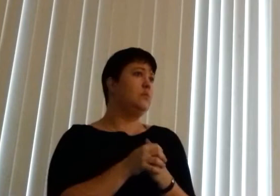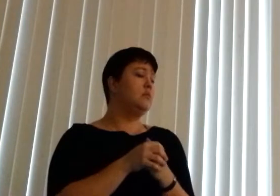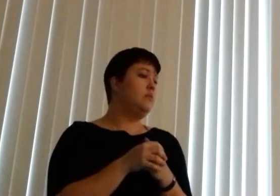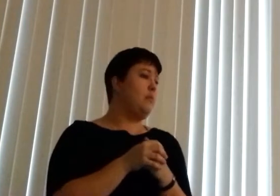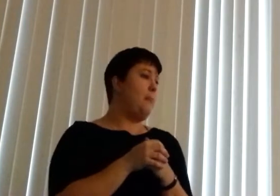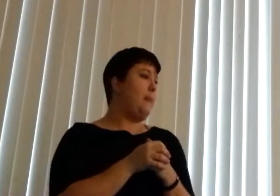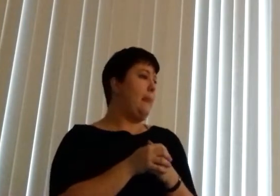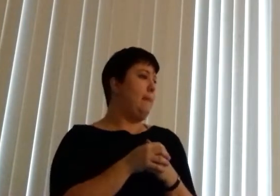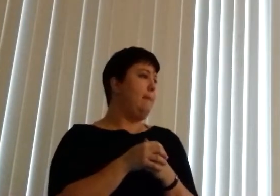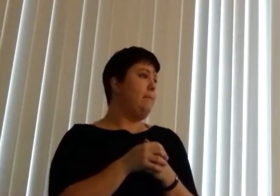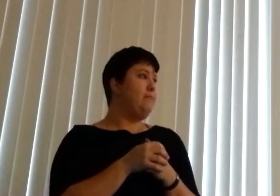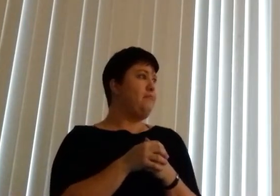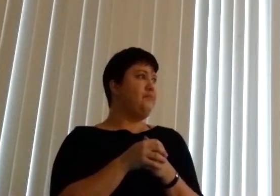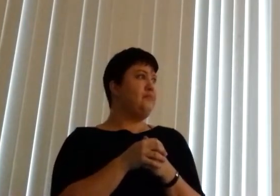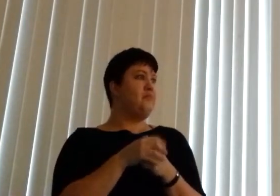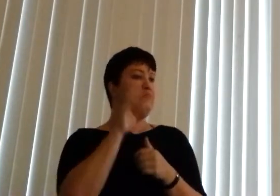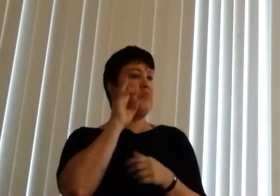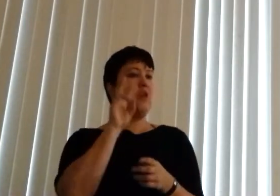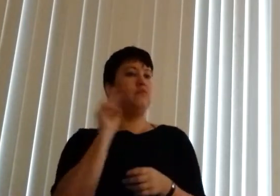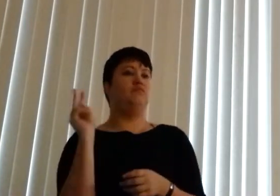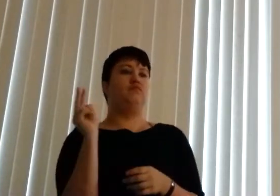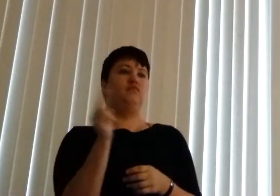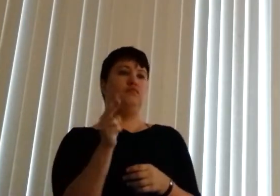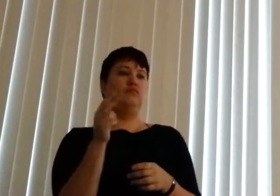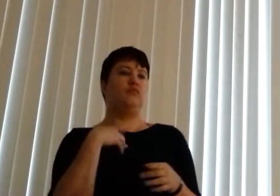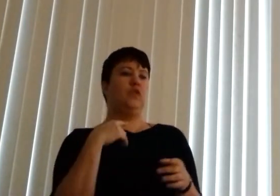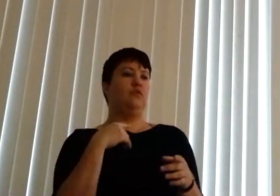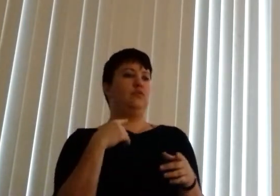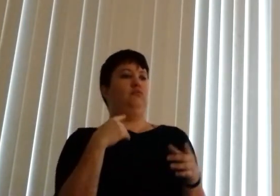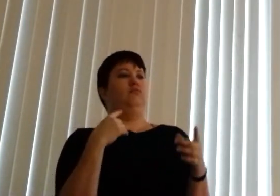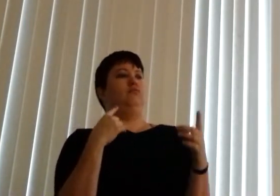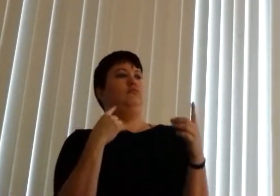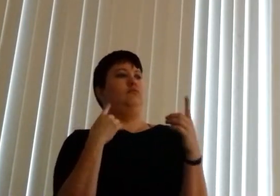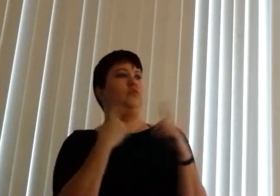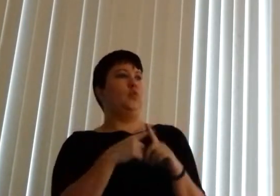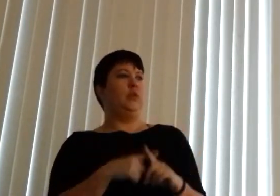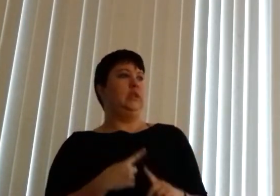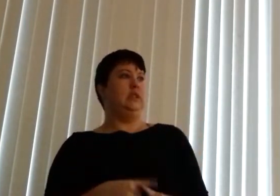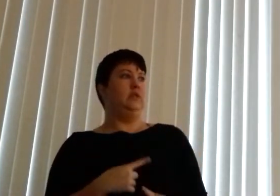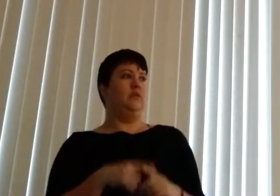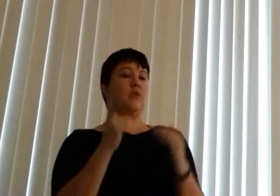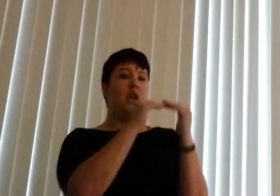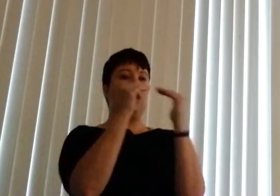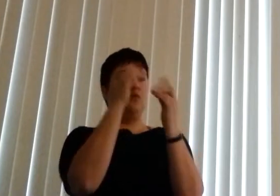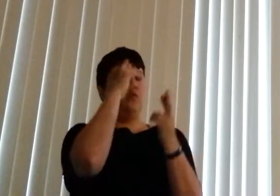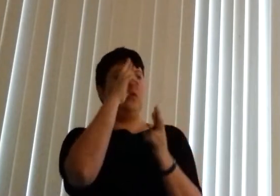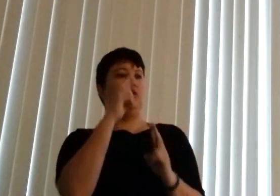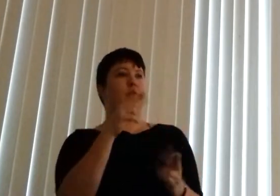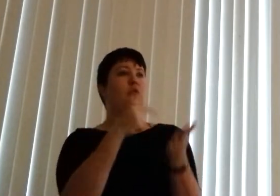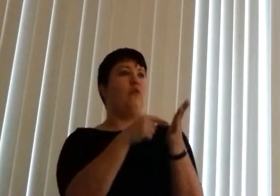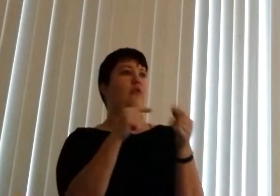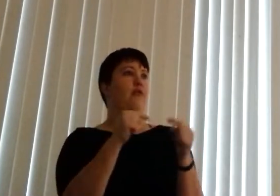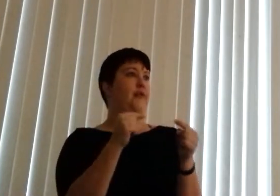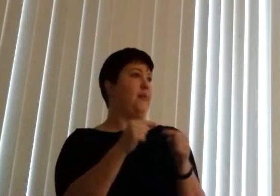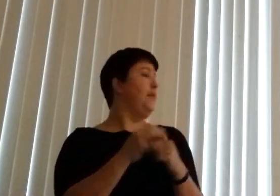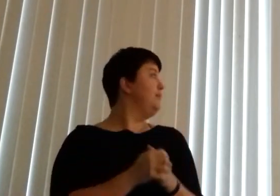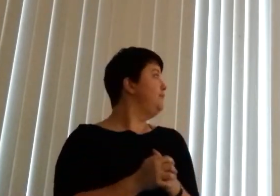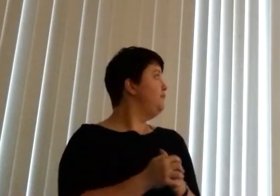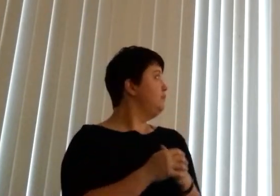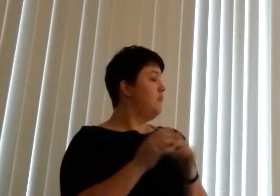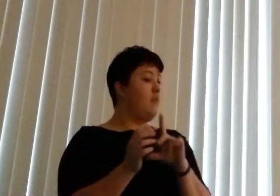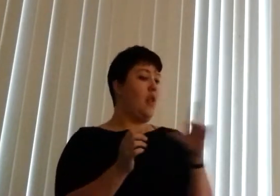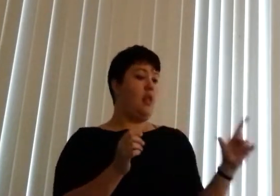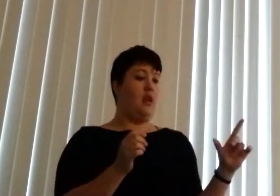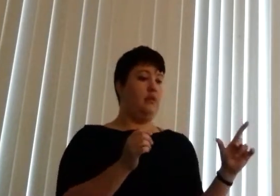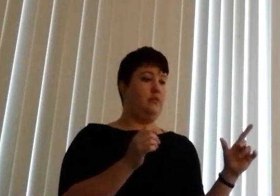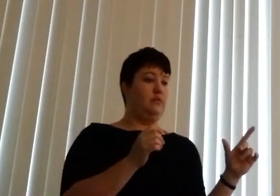Okay, so let's turn to criticism of the equal respect argument. On the left of the screen is the second